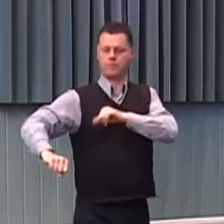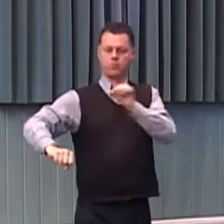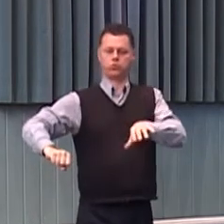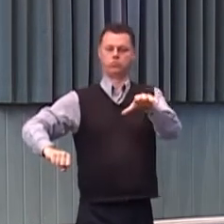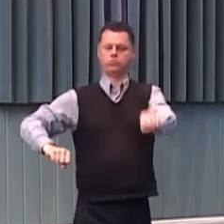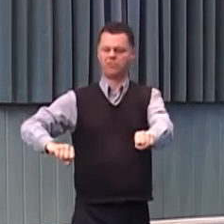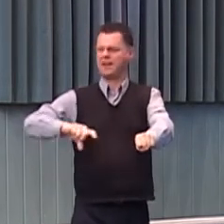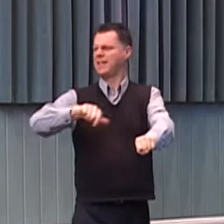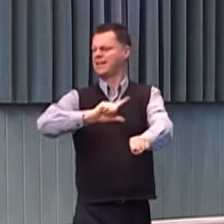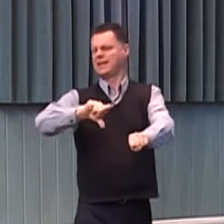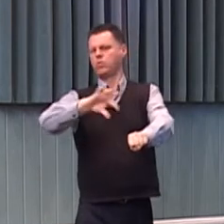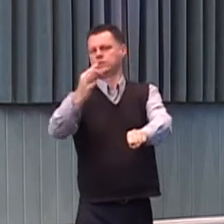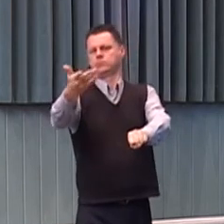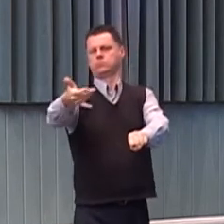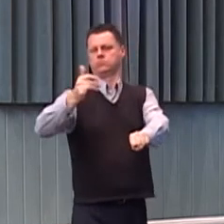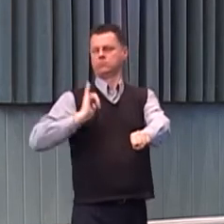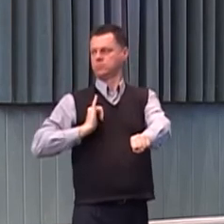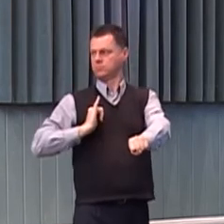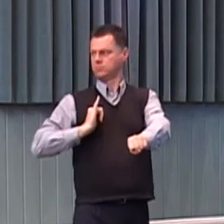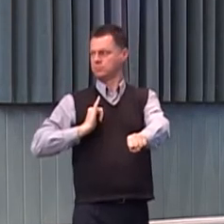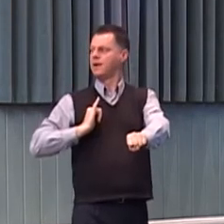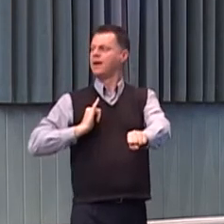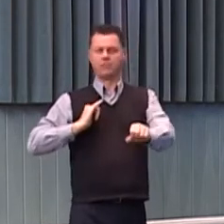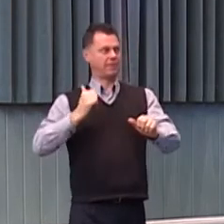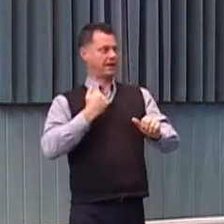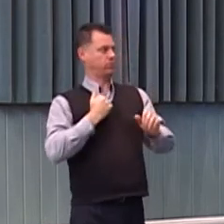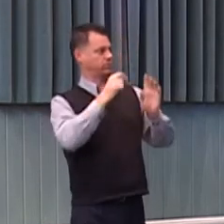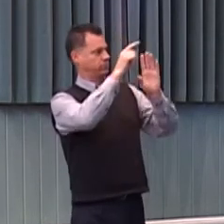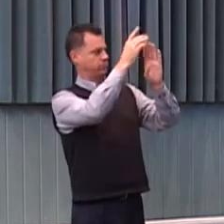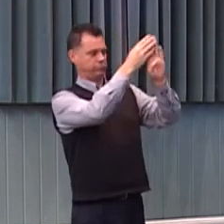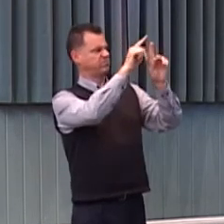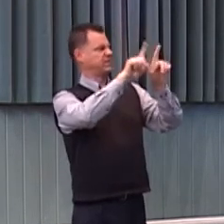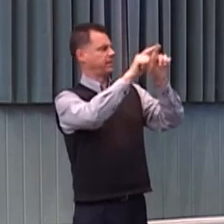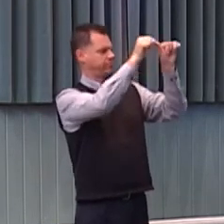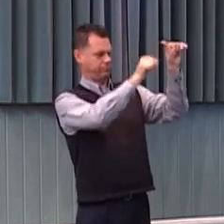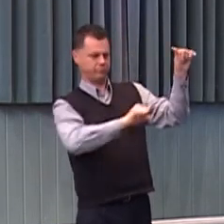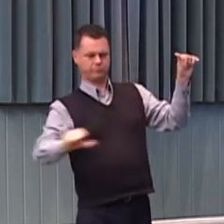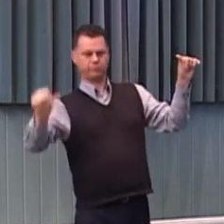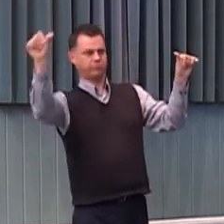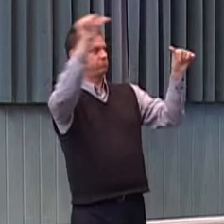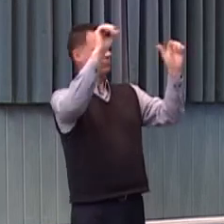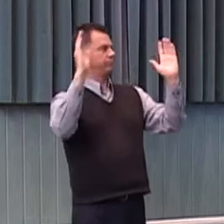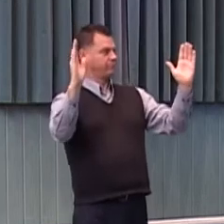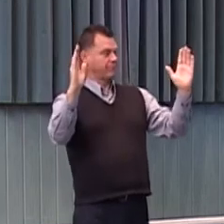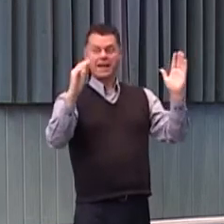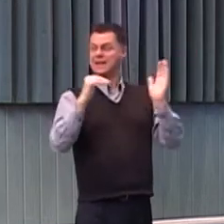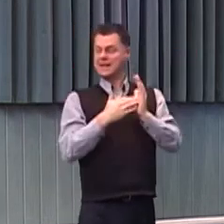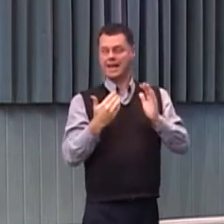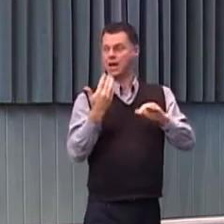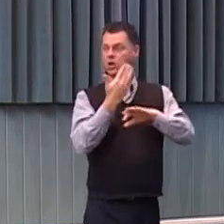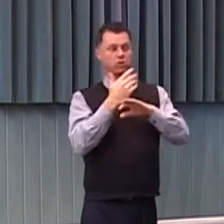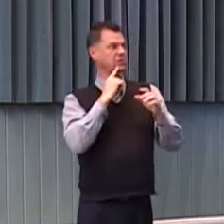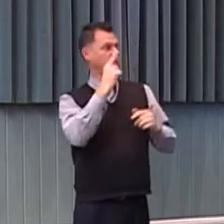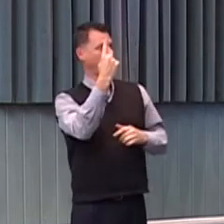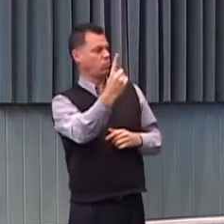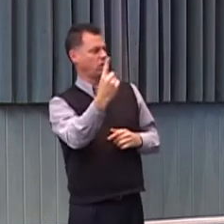plan. What we are now talking about is actually taking those pieces of land and considering what we might do